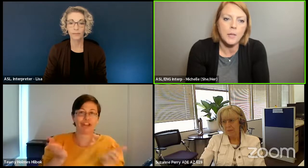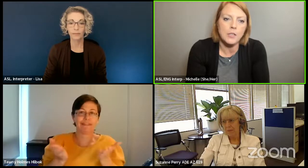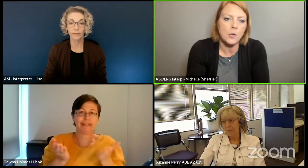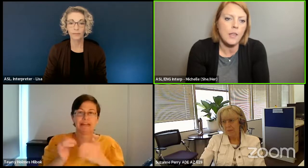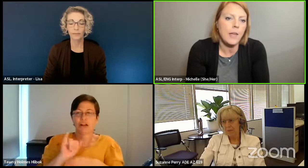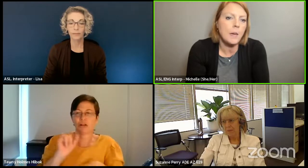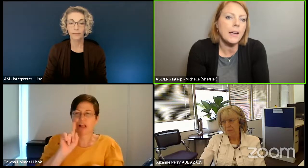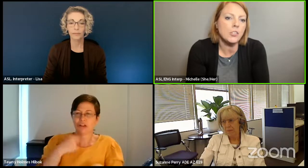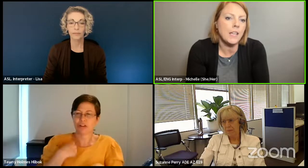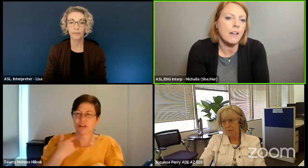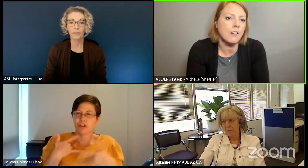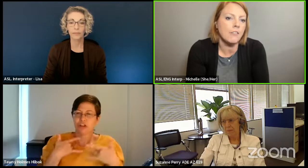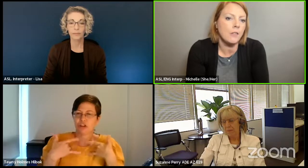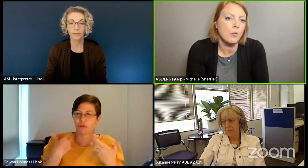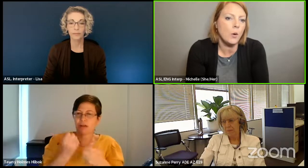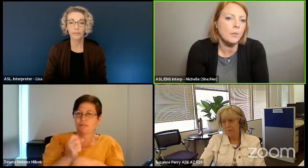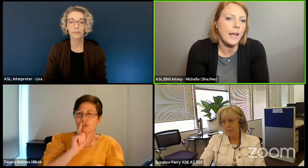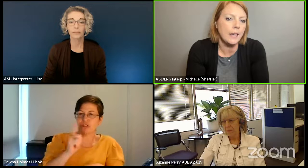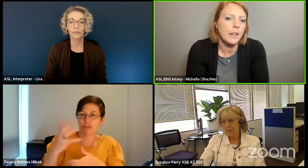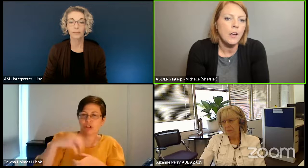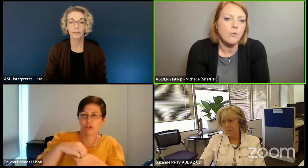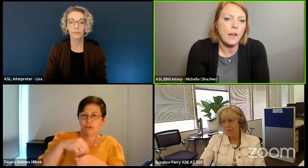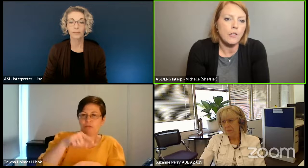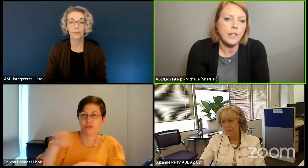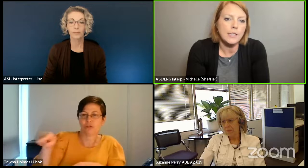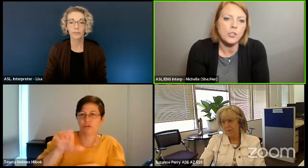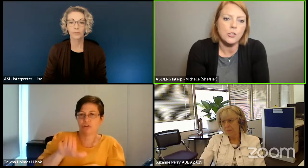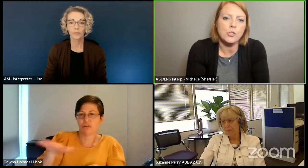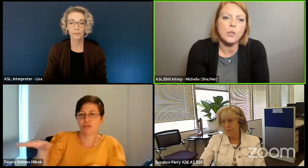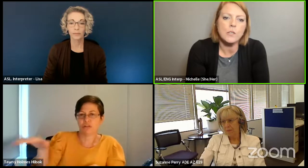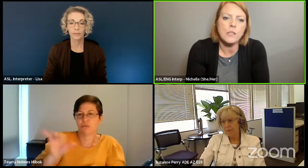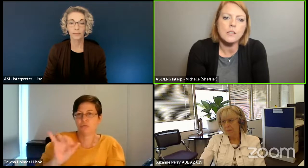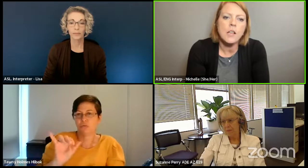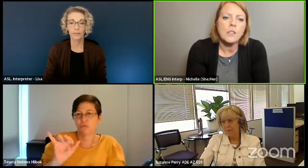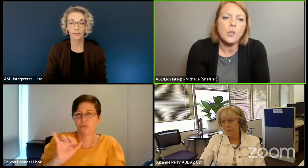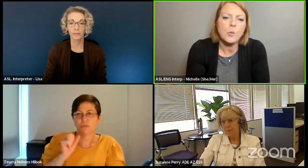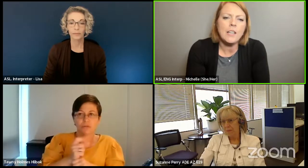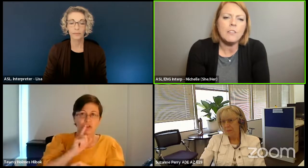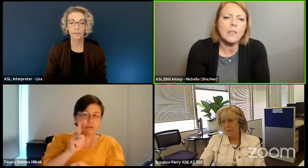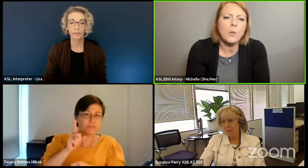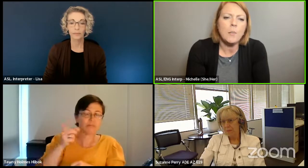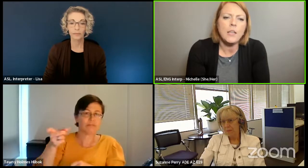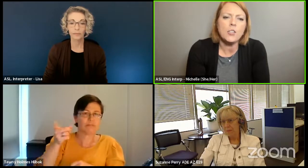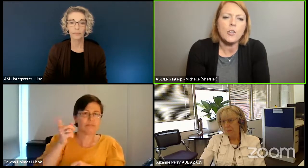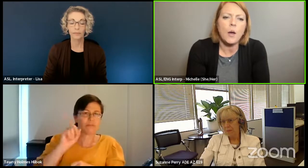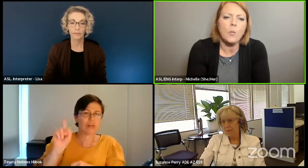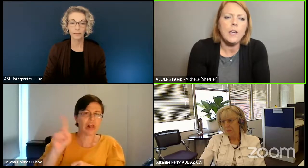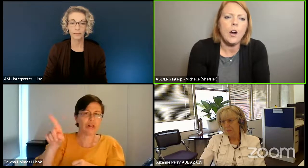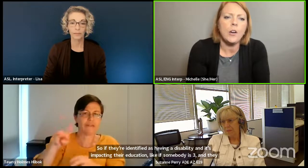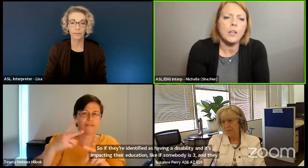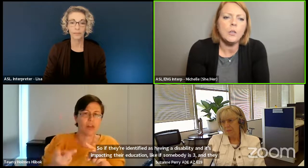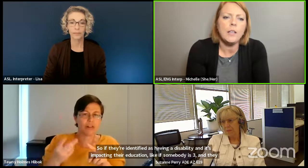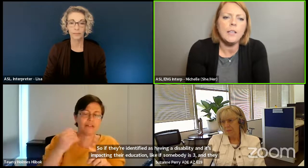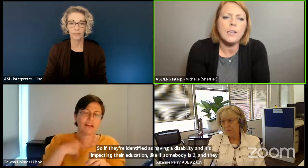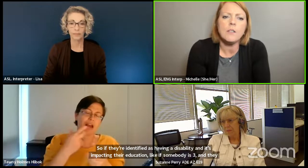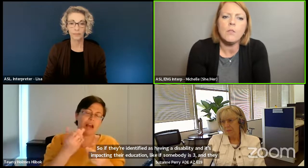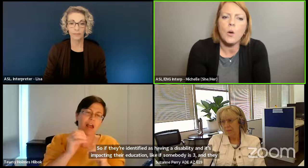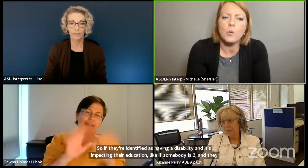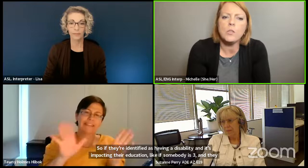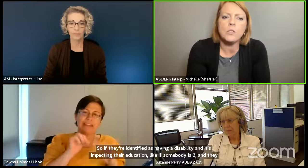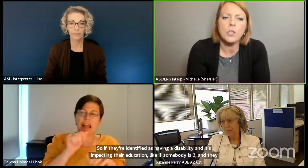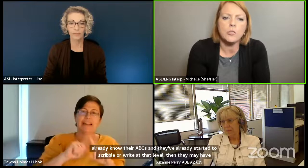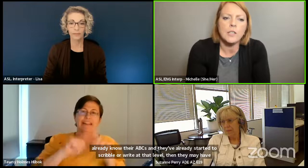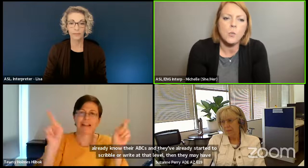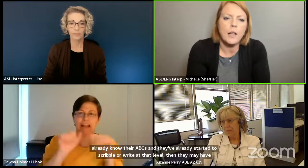an IEP. So then they might just have a 504 plan rather than additional services. So we definitely want to make sure that we are including the needs